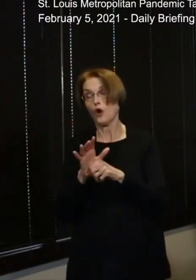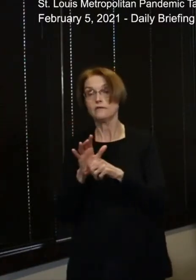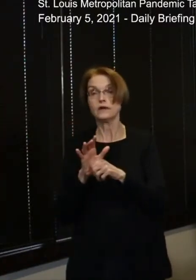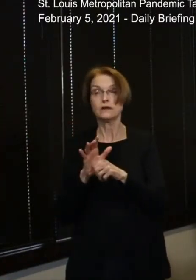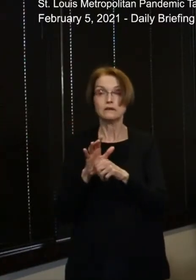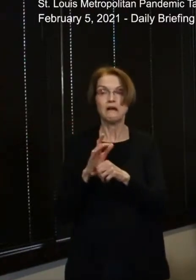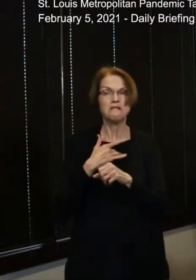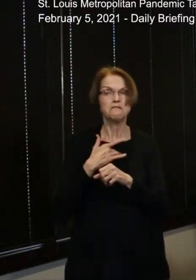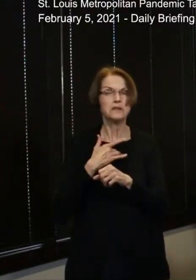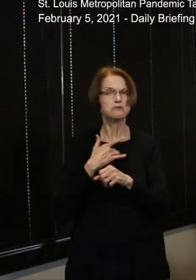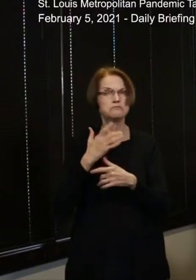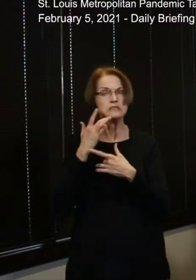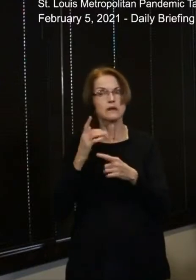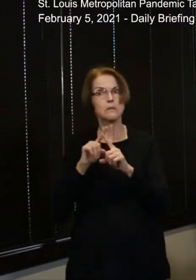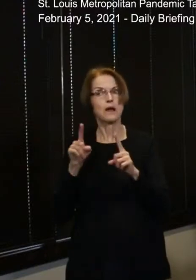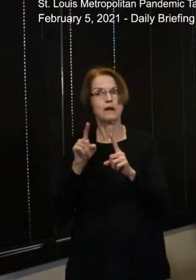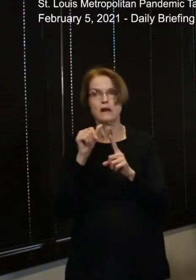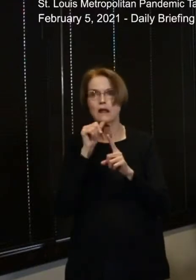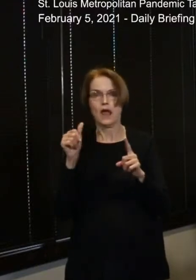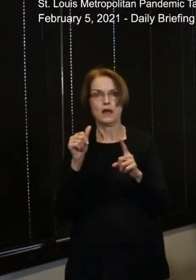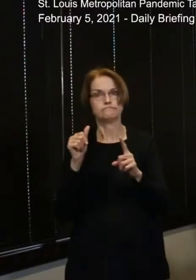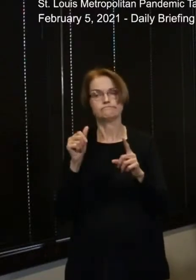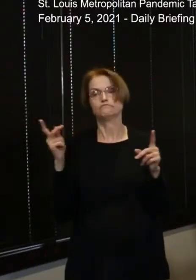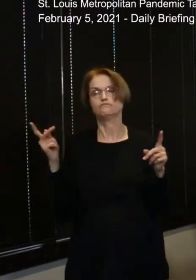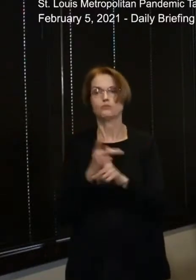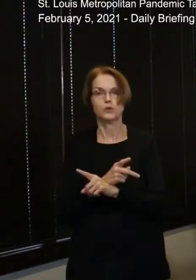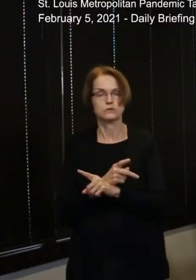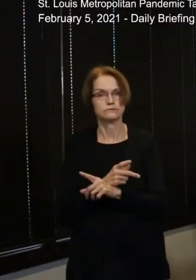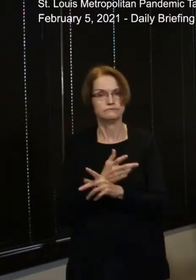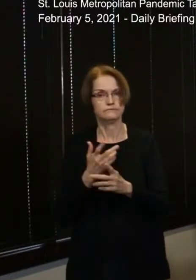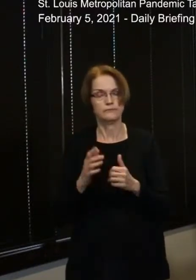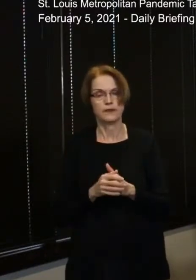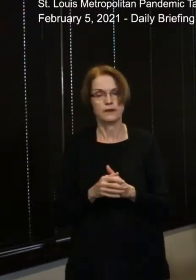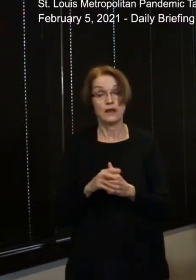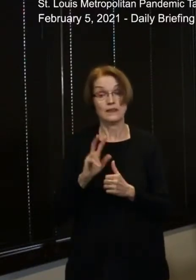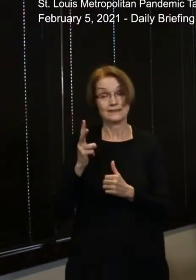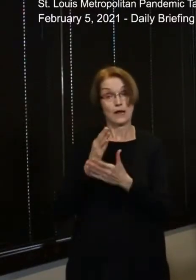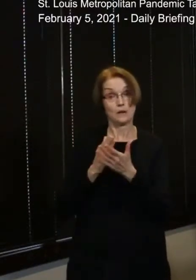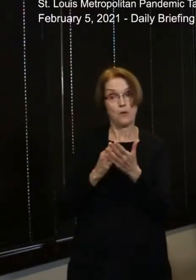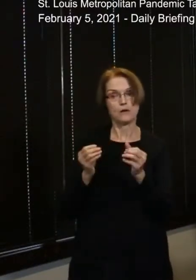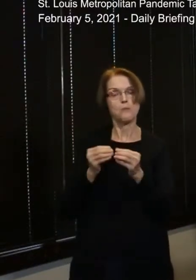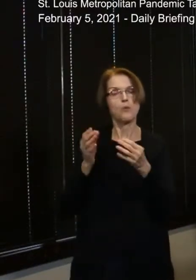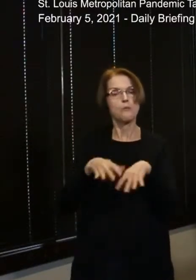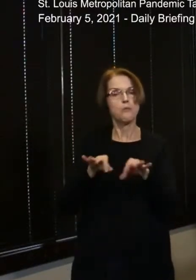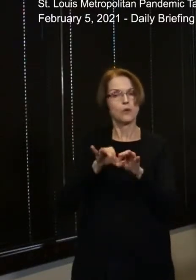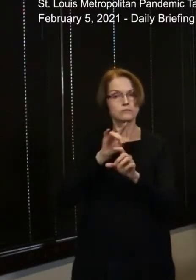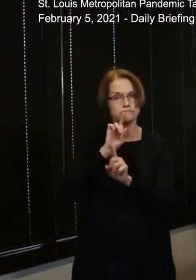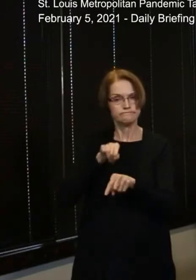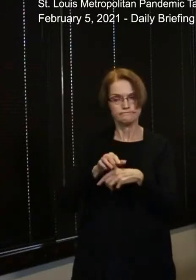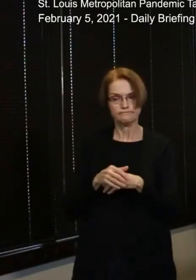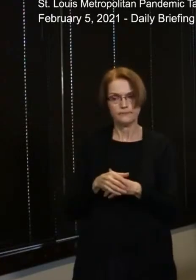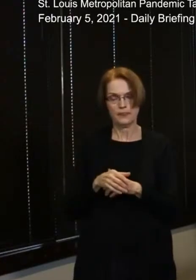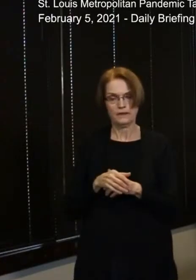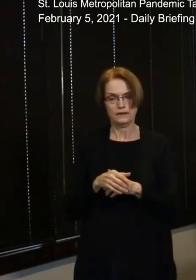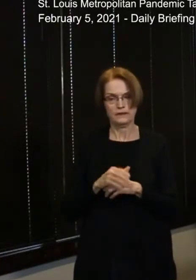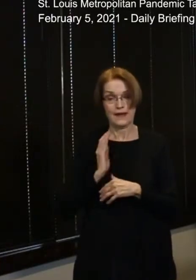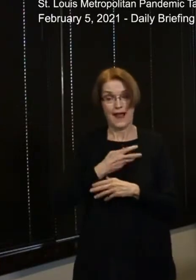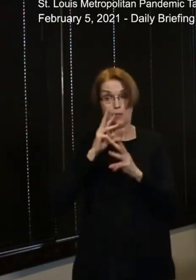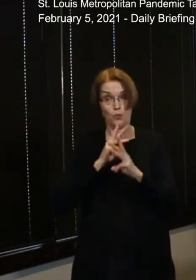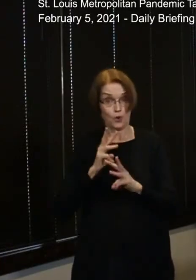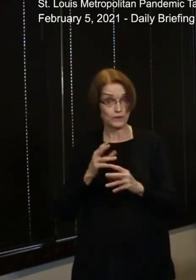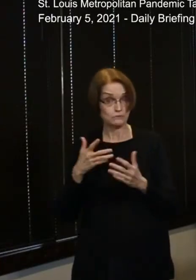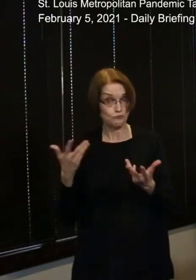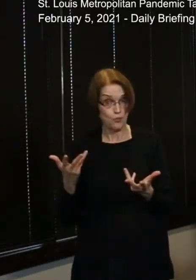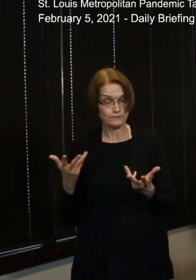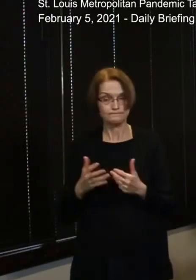yet. So the second piece, though, I think is the more important piece, and that is the worry that we have is